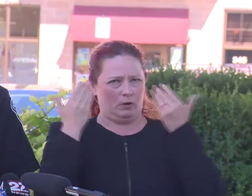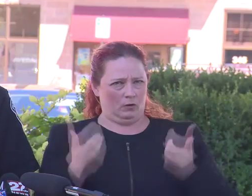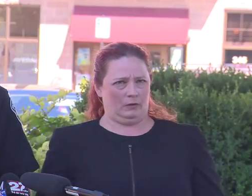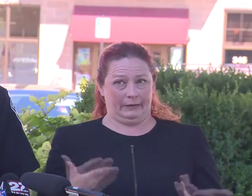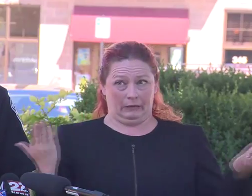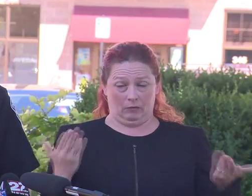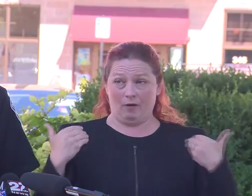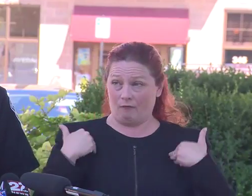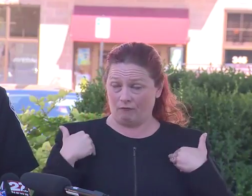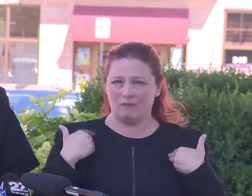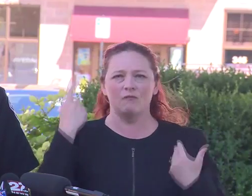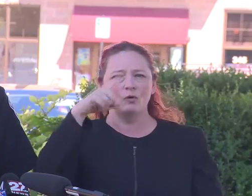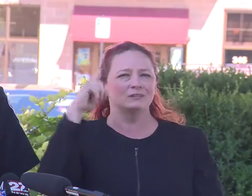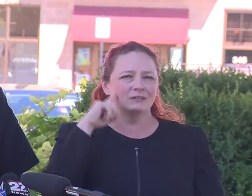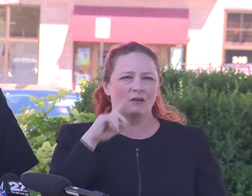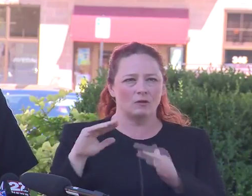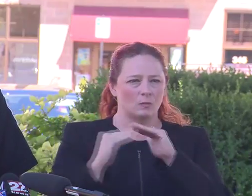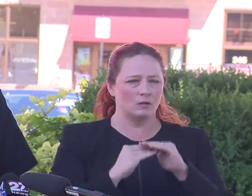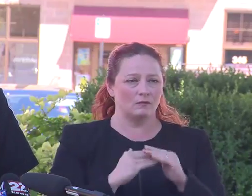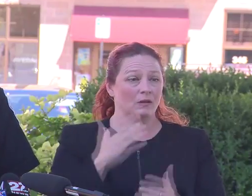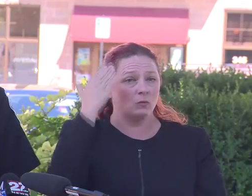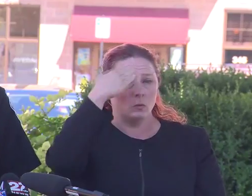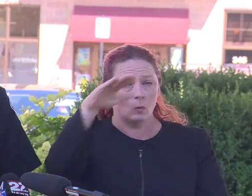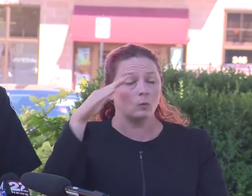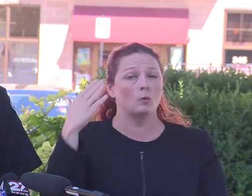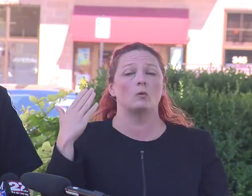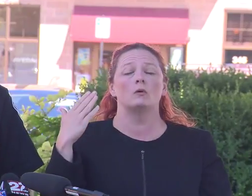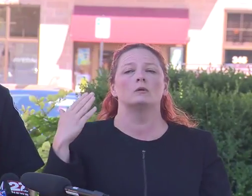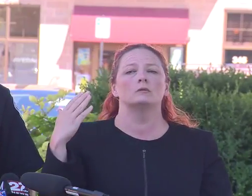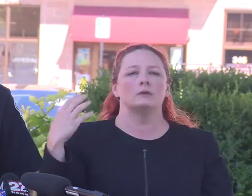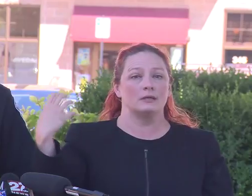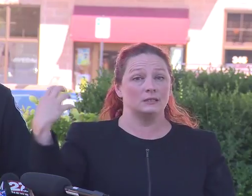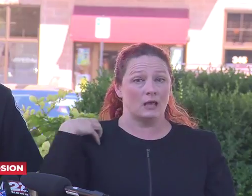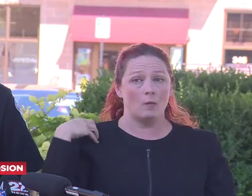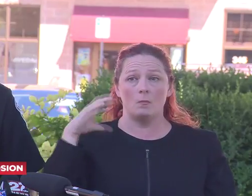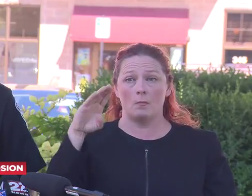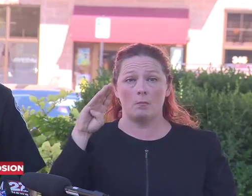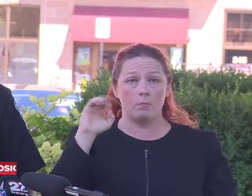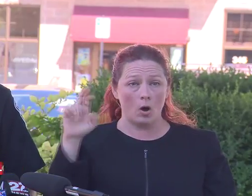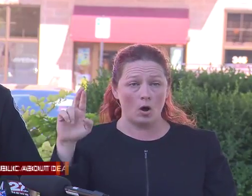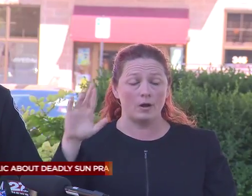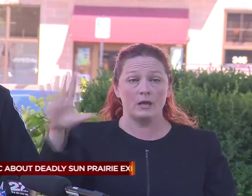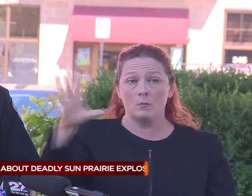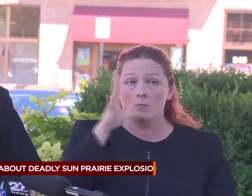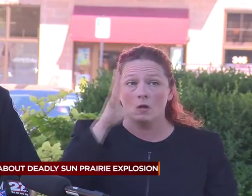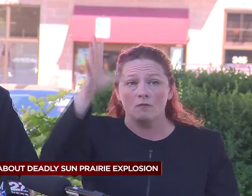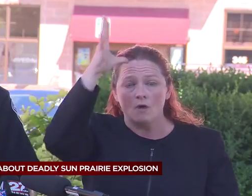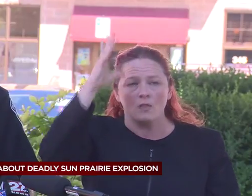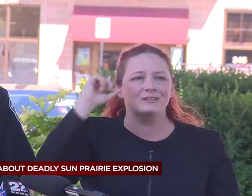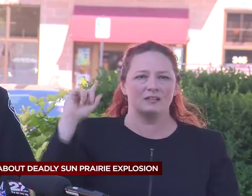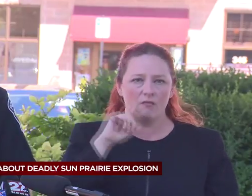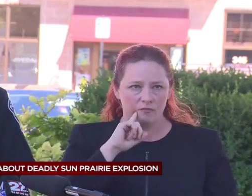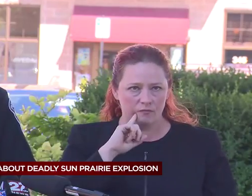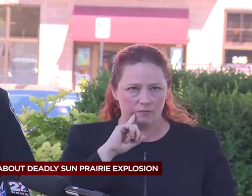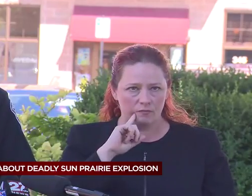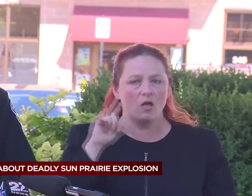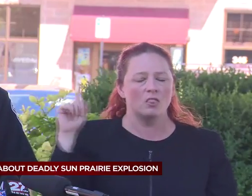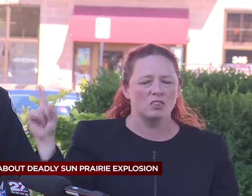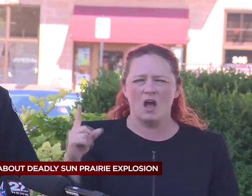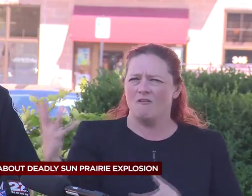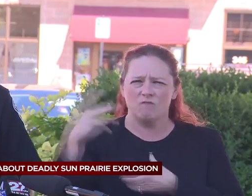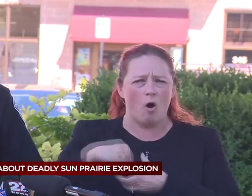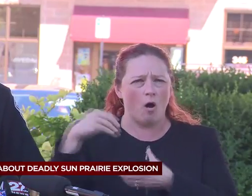community here. For those of you who do not know, Captain Barr's parents are deaf, and they have had a lot of support and are very involved in the